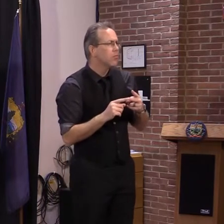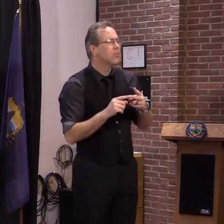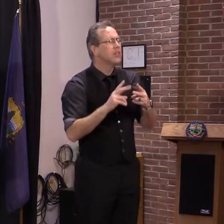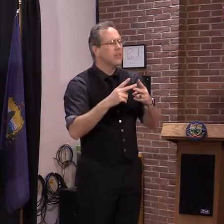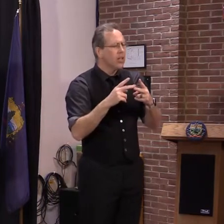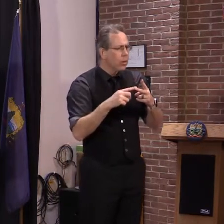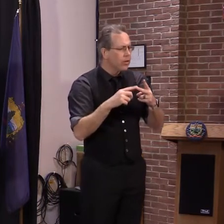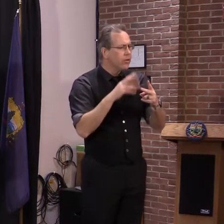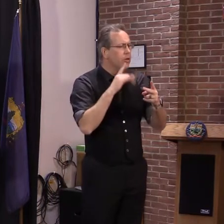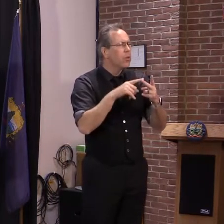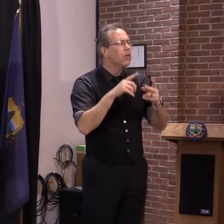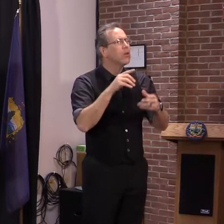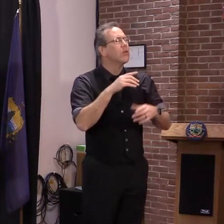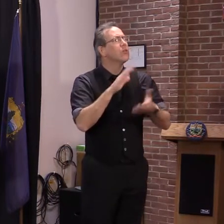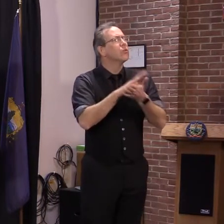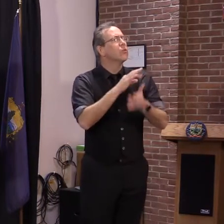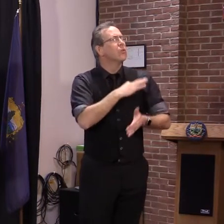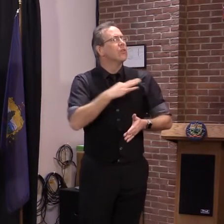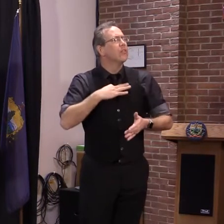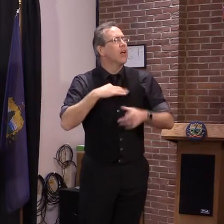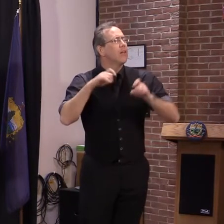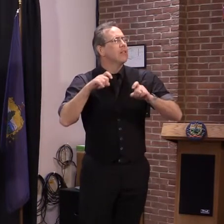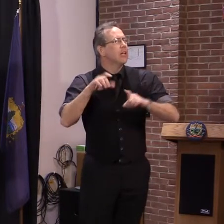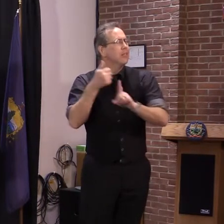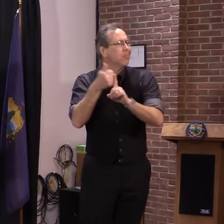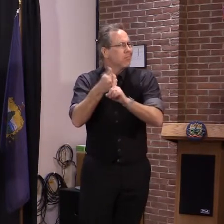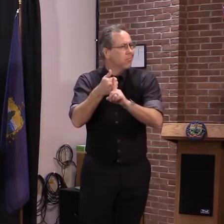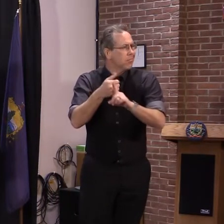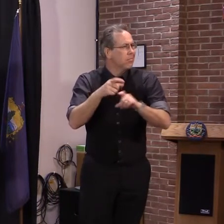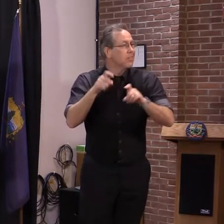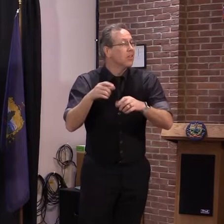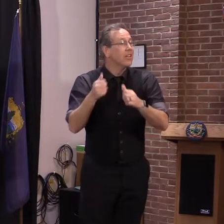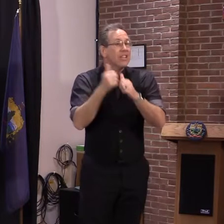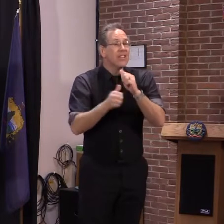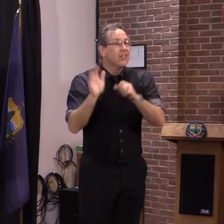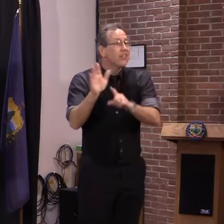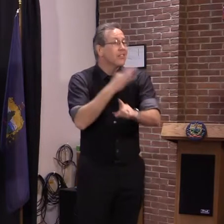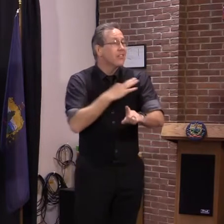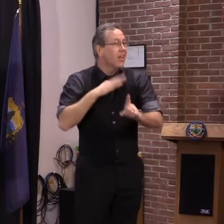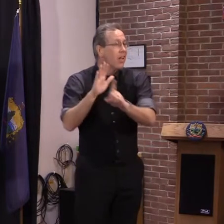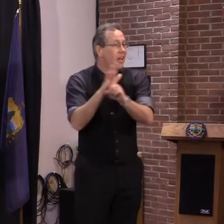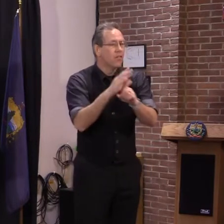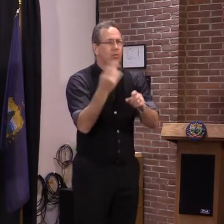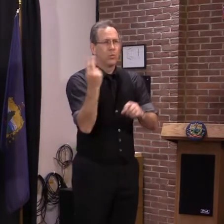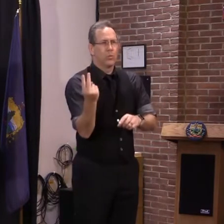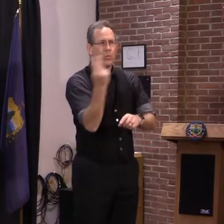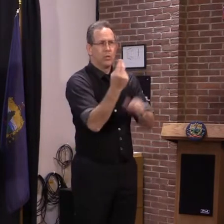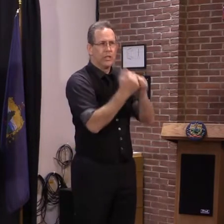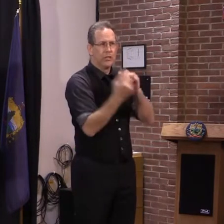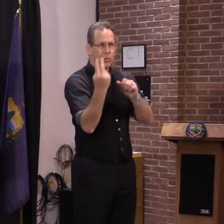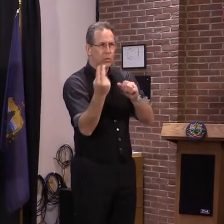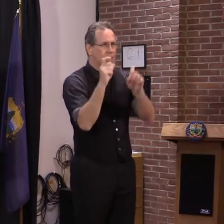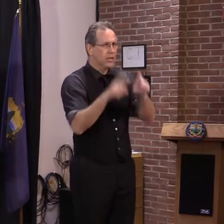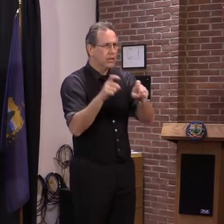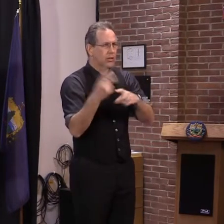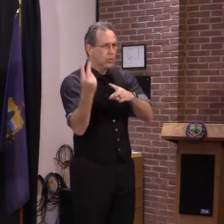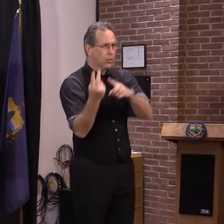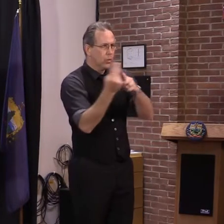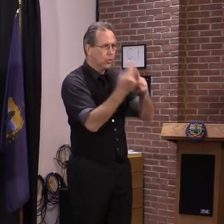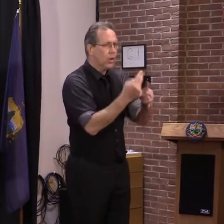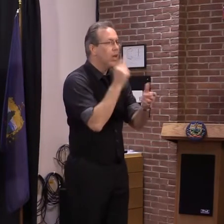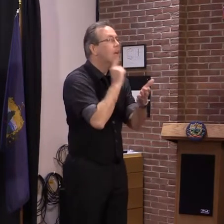testing program. Each school staff member will be provided 2 antigen tests each week to use on a voluntary